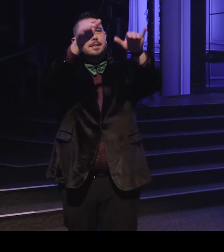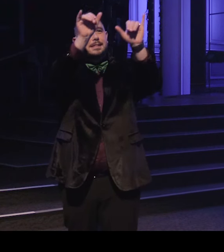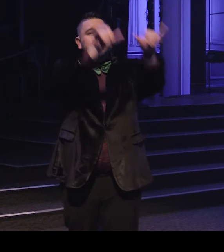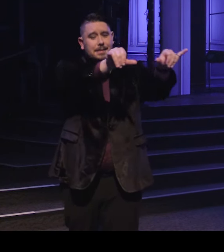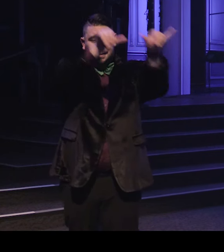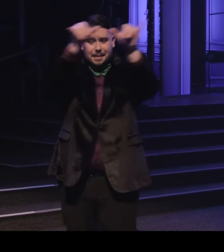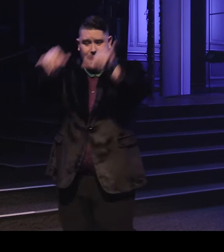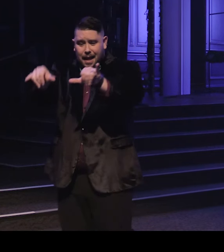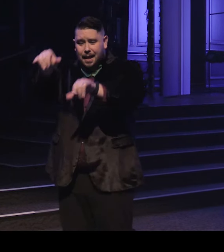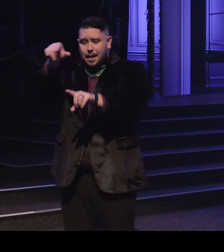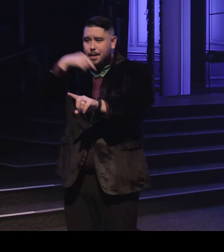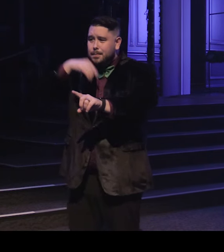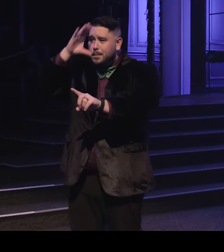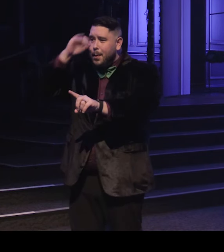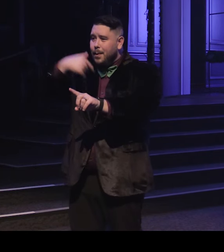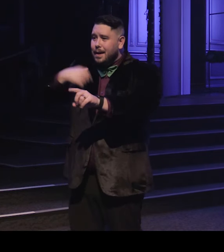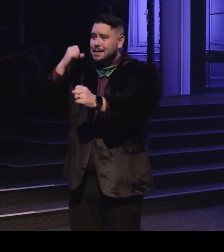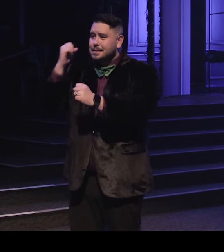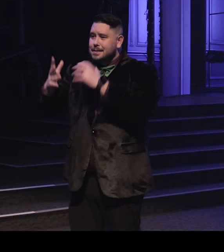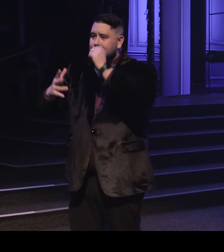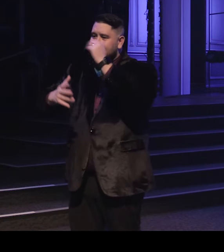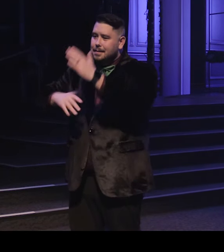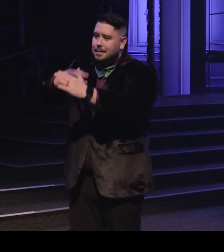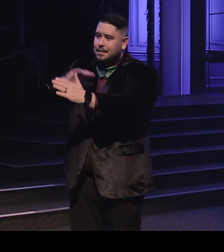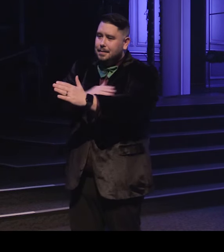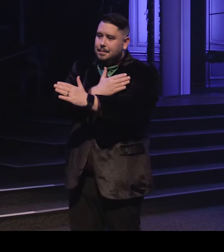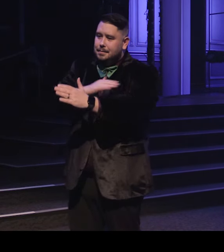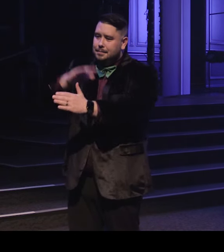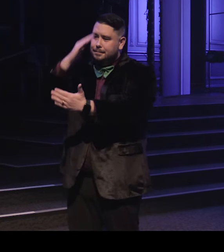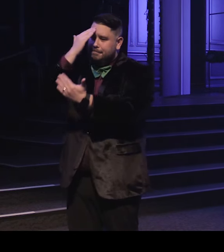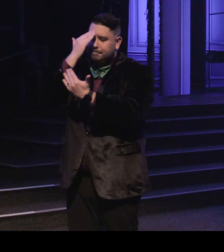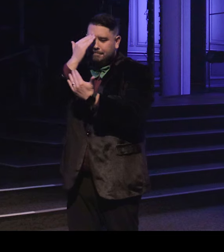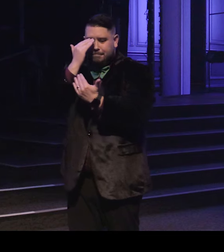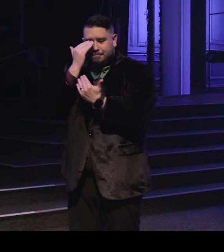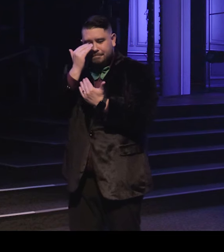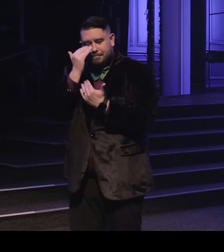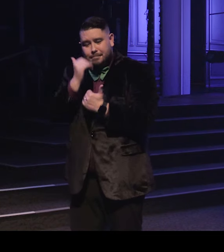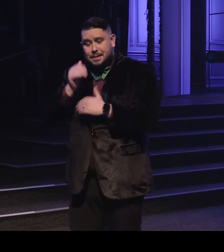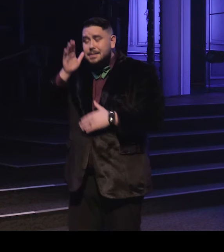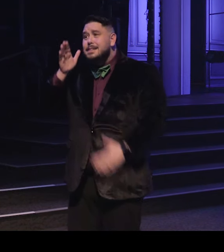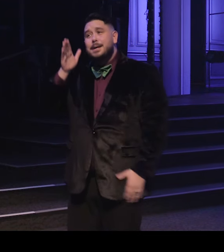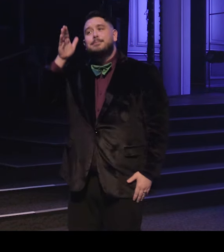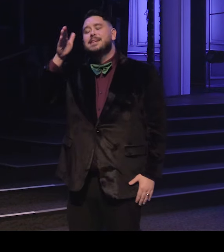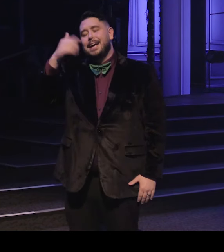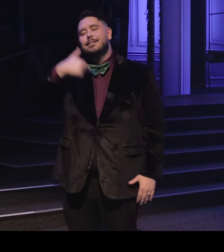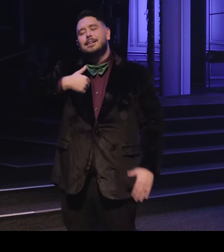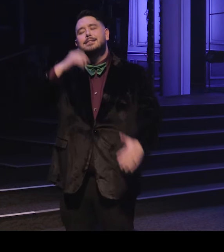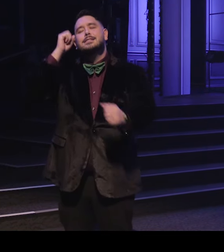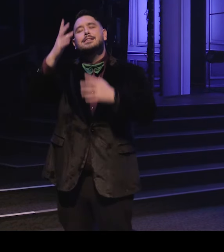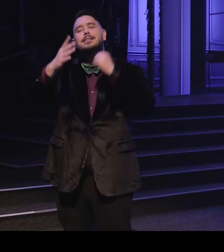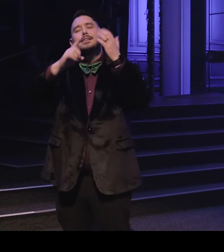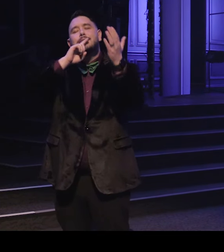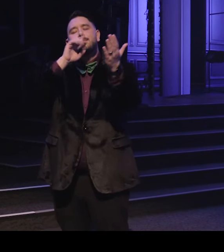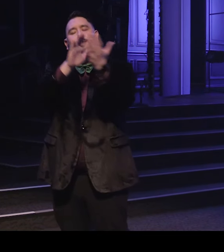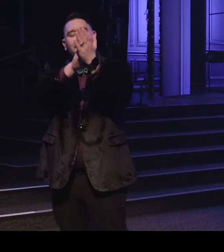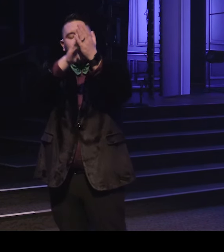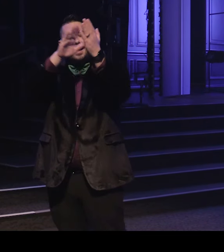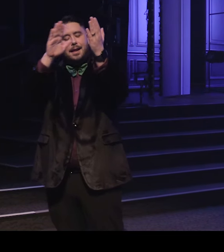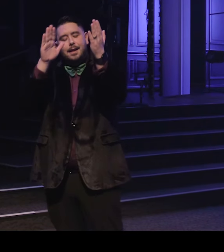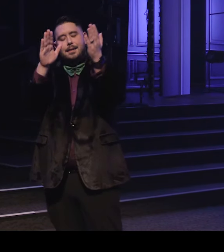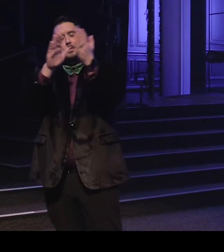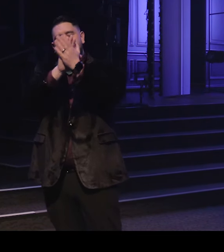the boy I sang to sleep. Someday I'll sing your praises with a